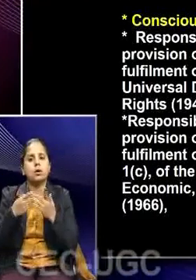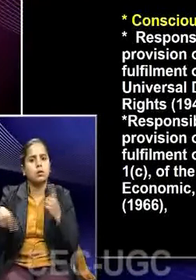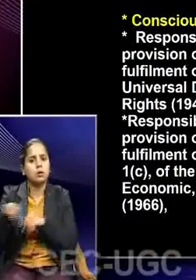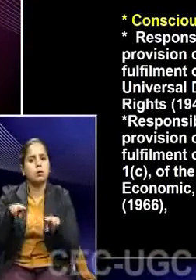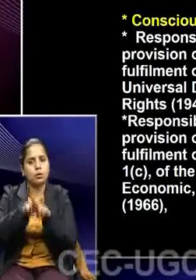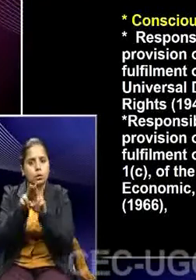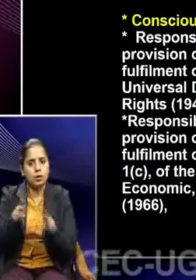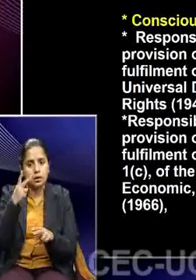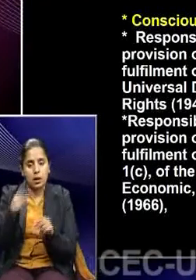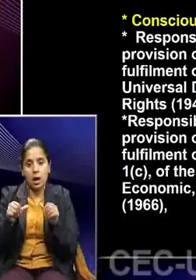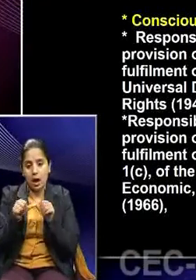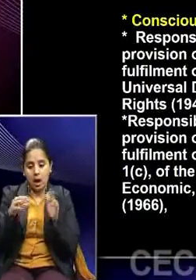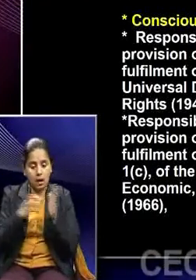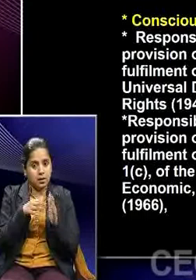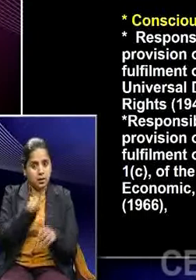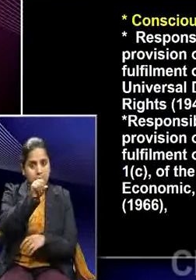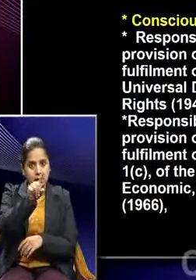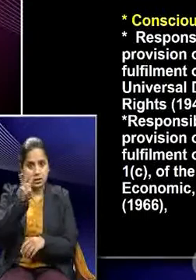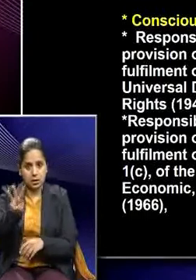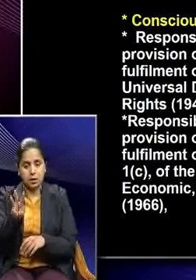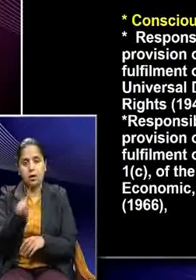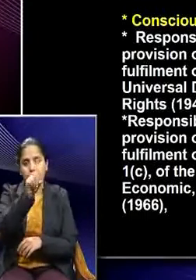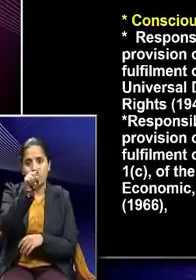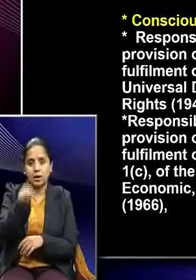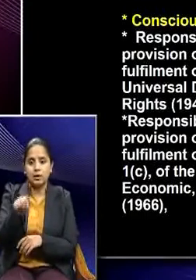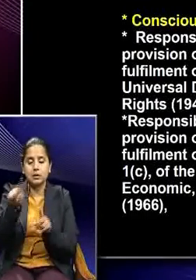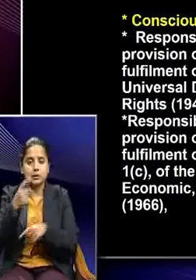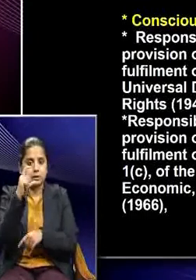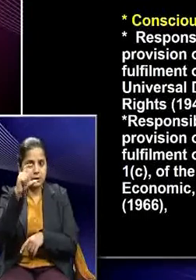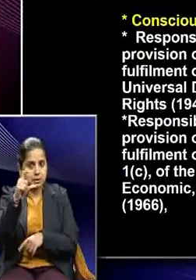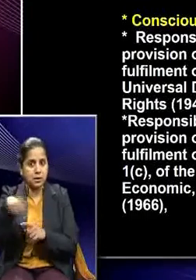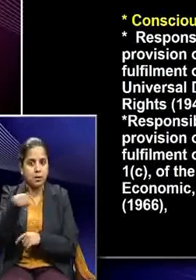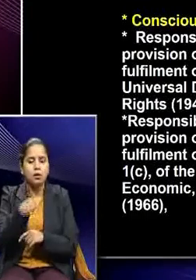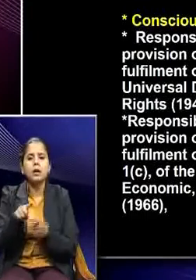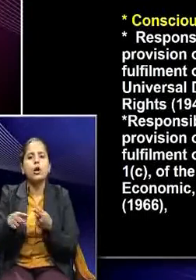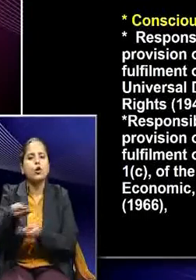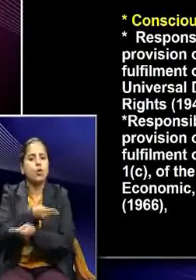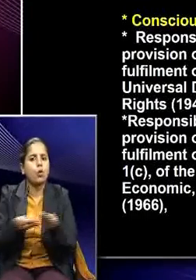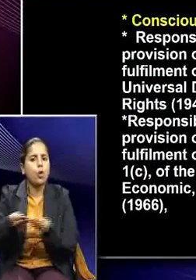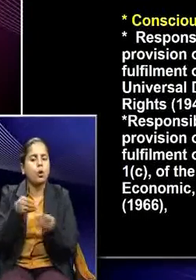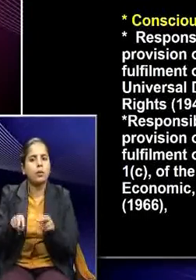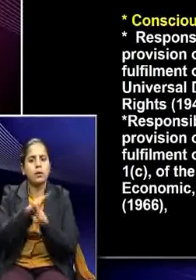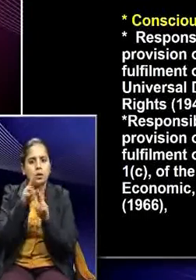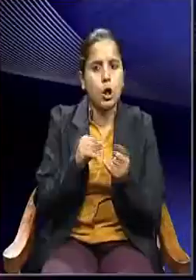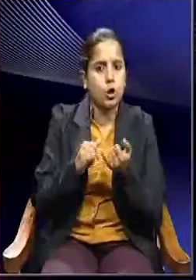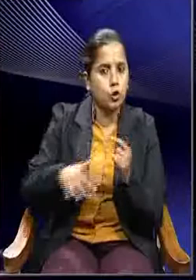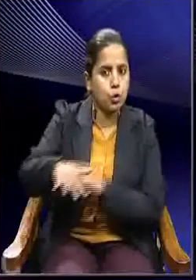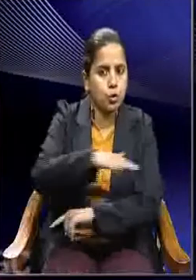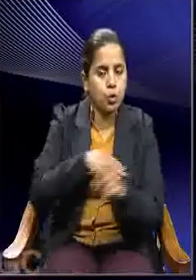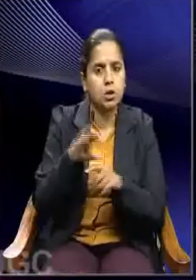fulfillment of Article 13, Paragraph 1C of the International Covenant on Economic, Social and Cultural